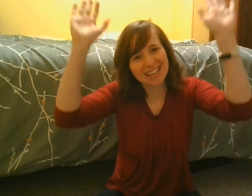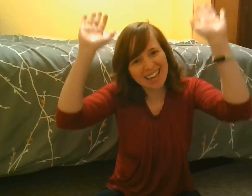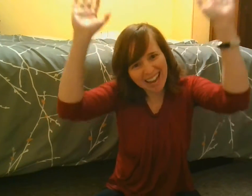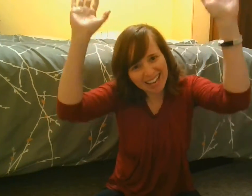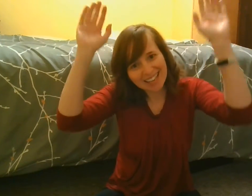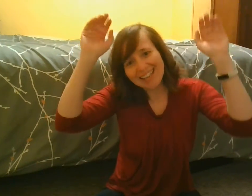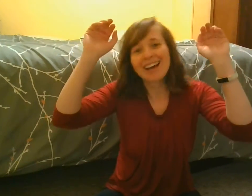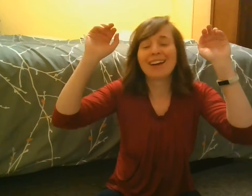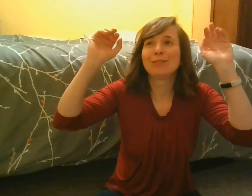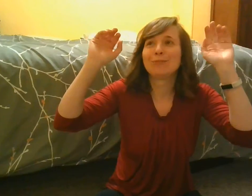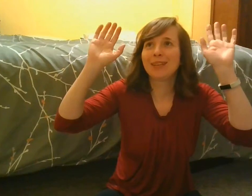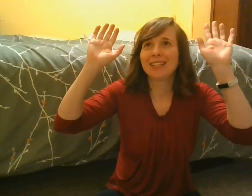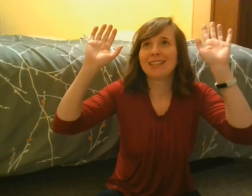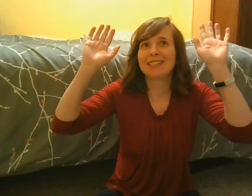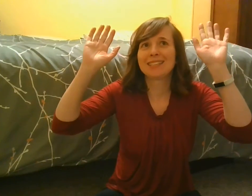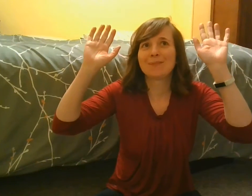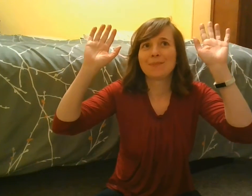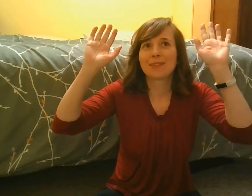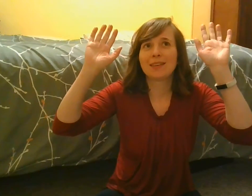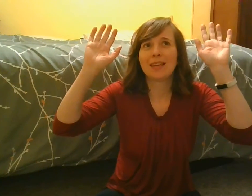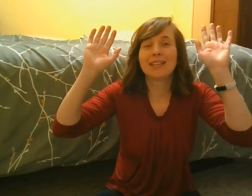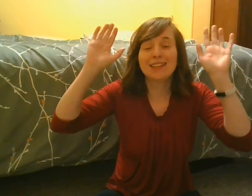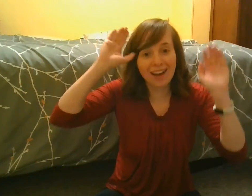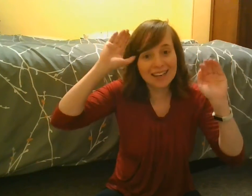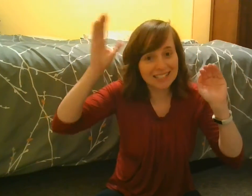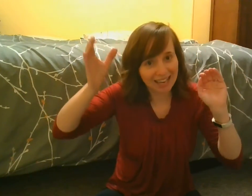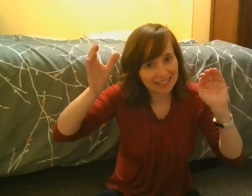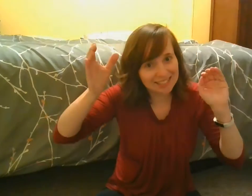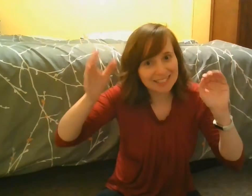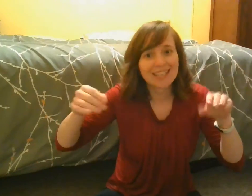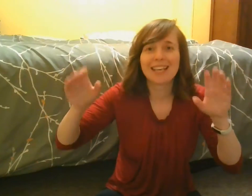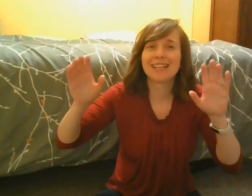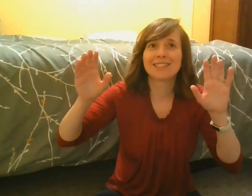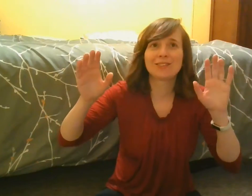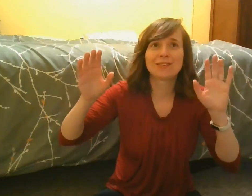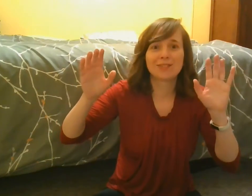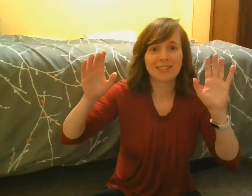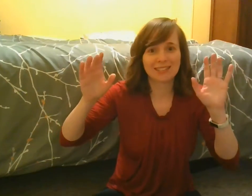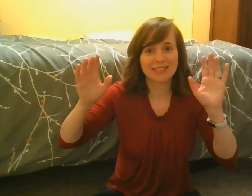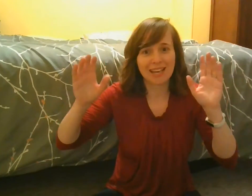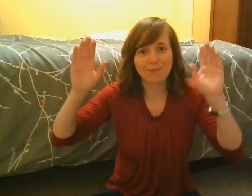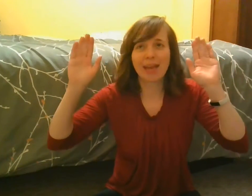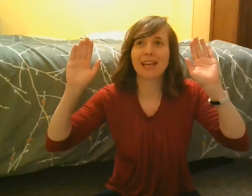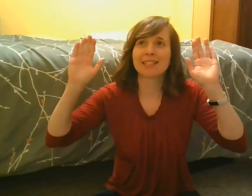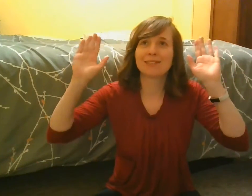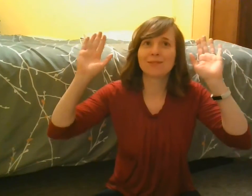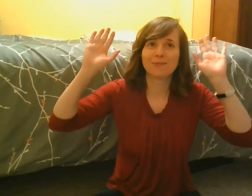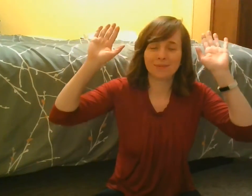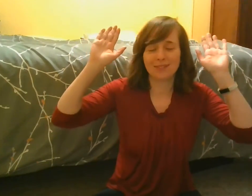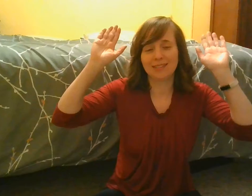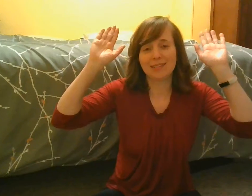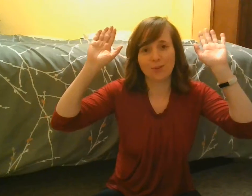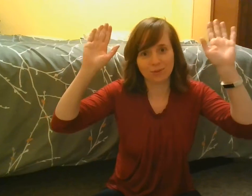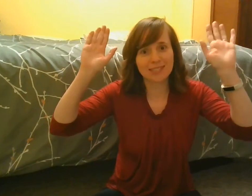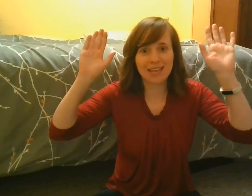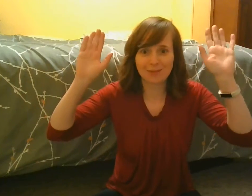Sunday, but it's in context, it's also the same as those types